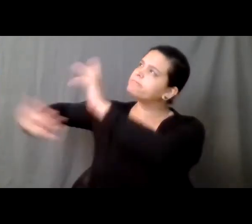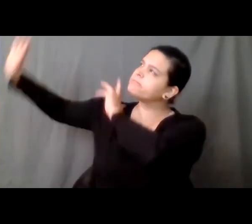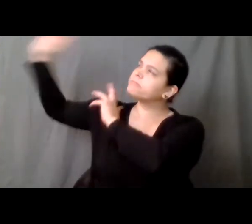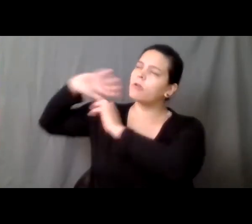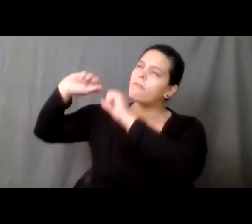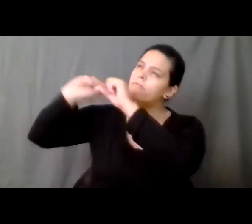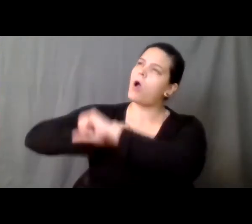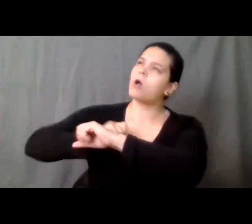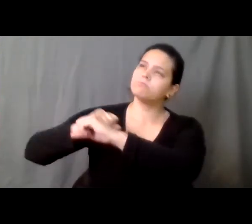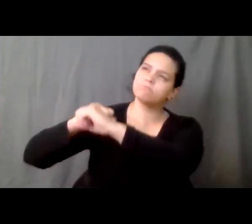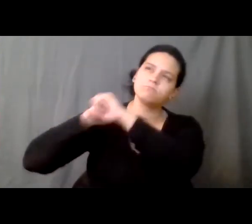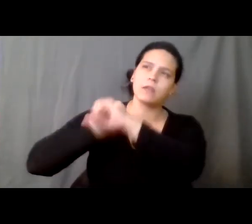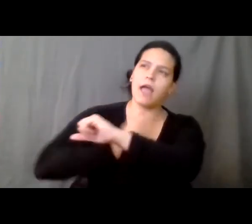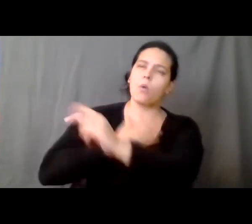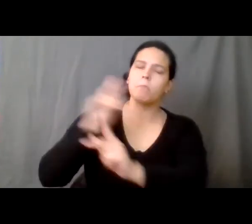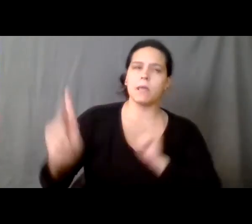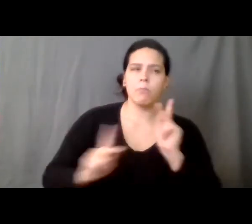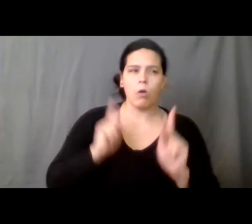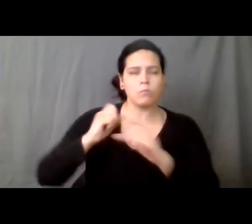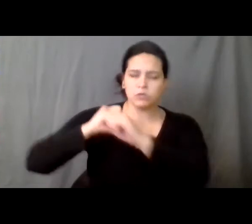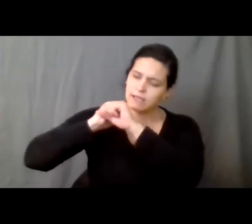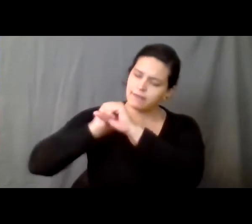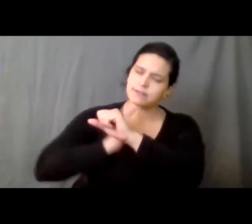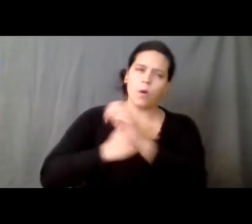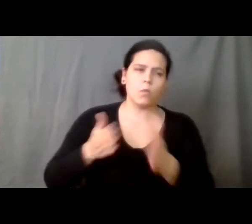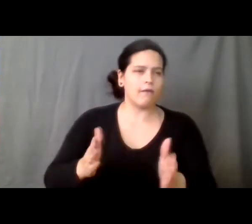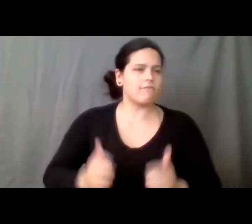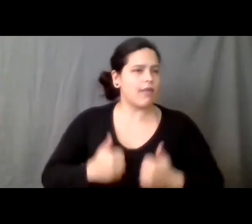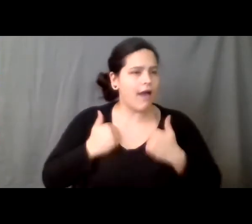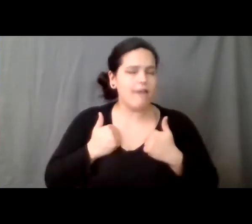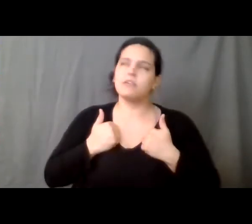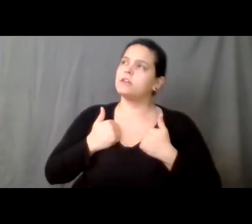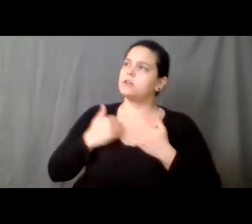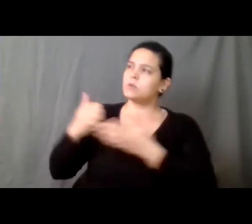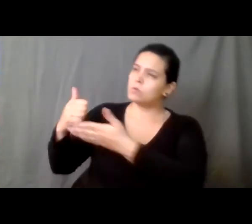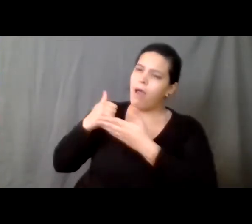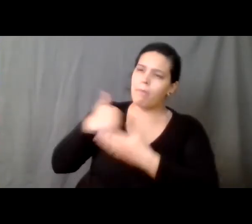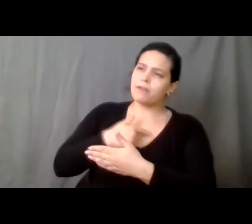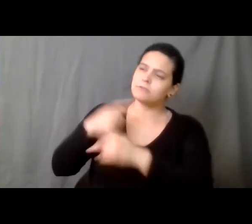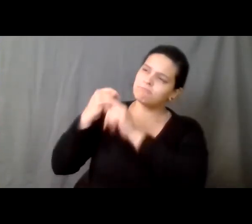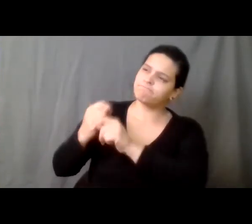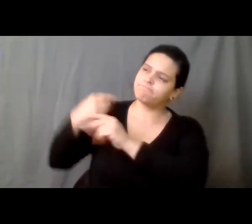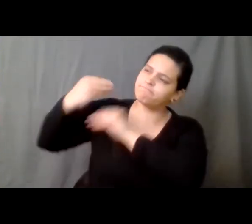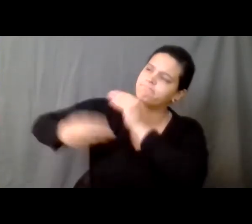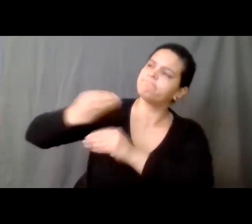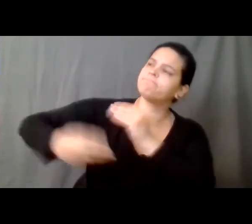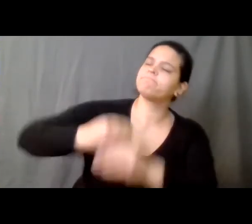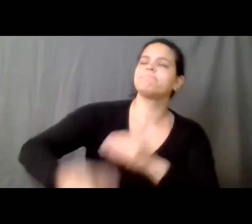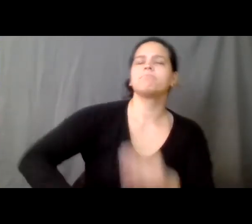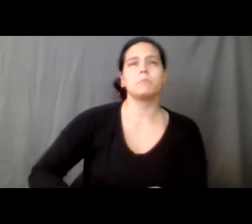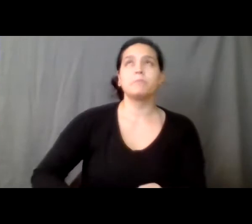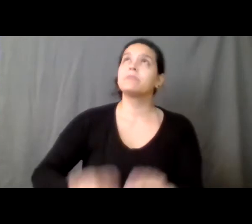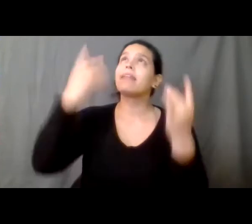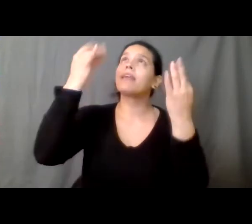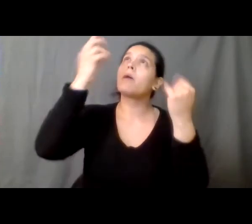protect our peoples, to protect our way of life, to bring us to where we are today. And that we need to think of them when